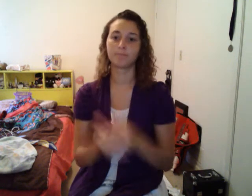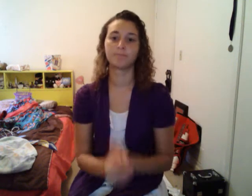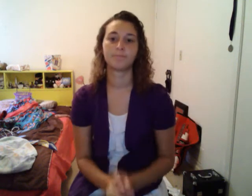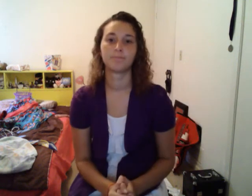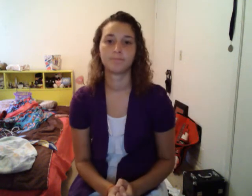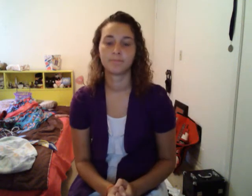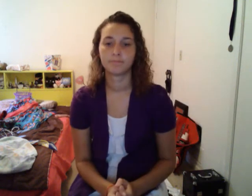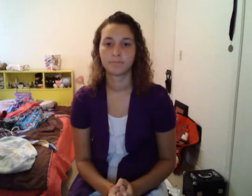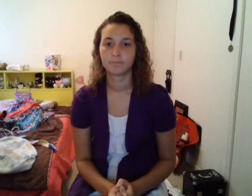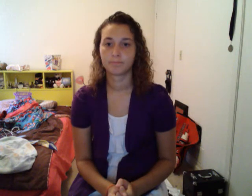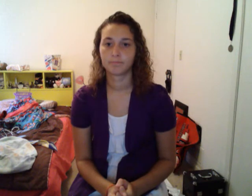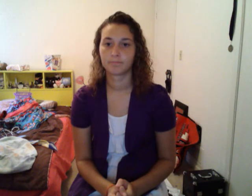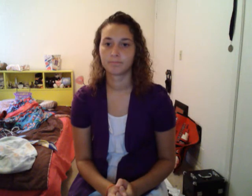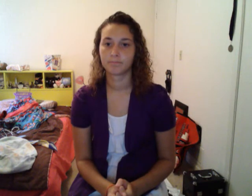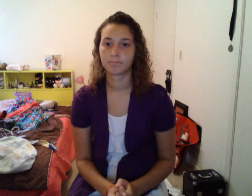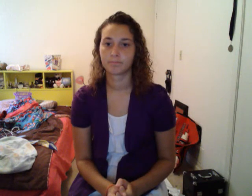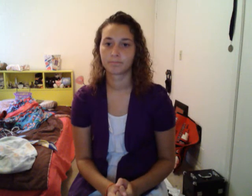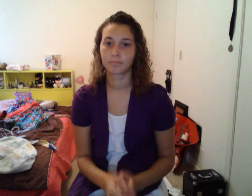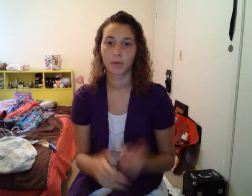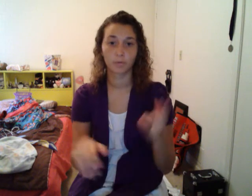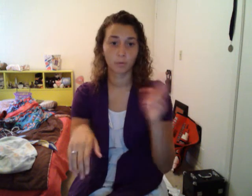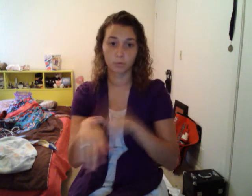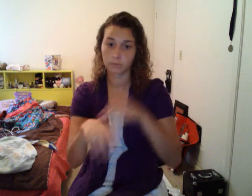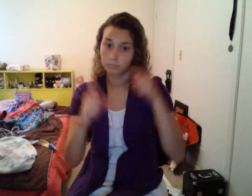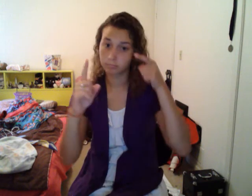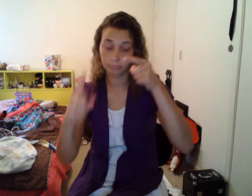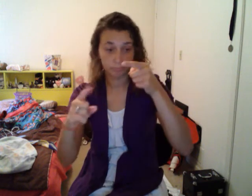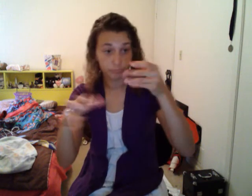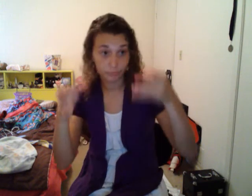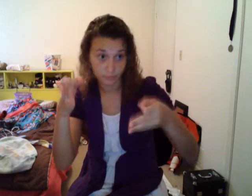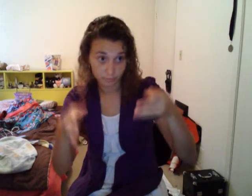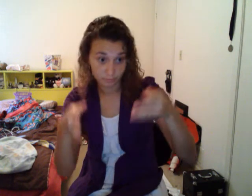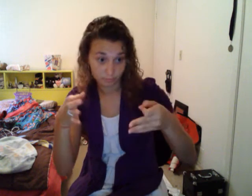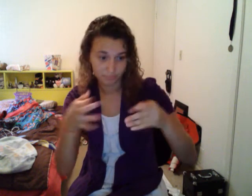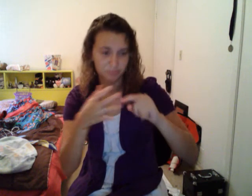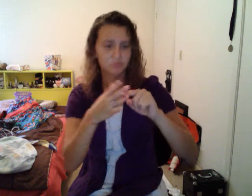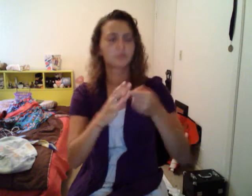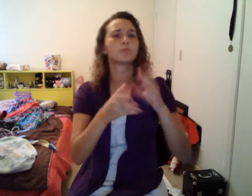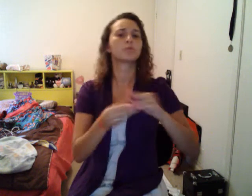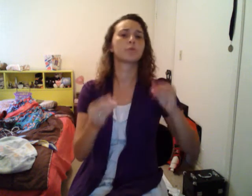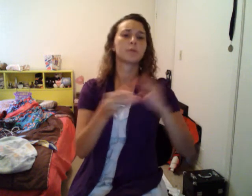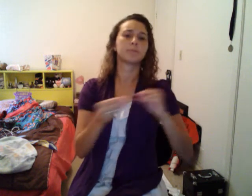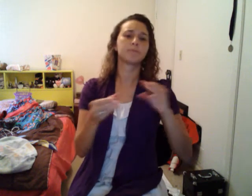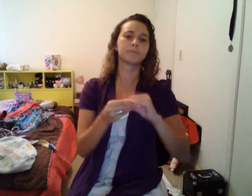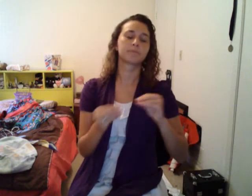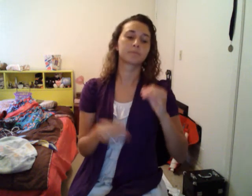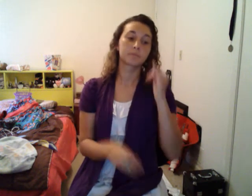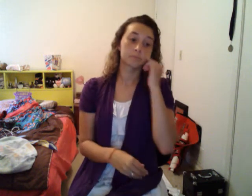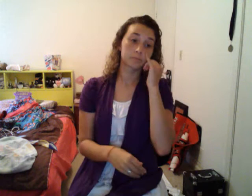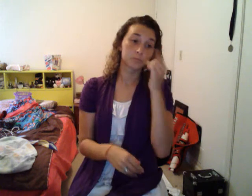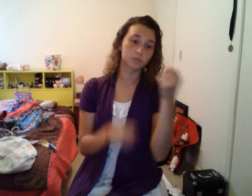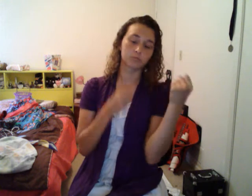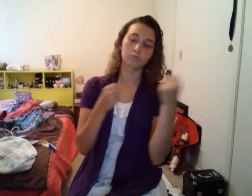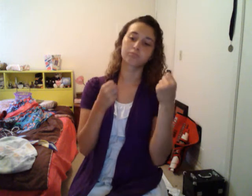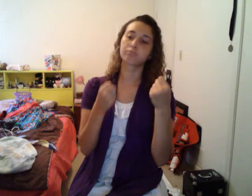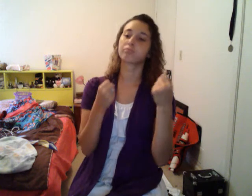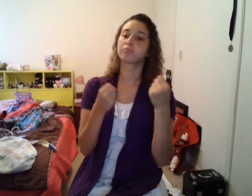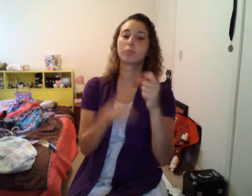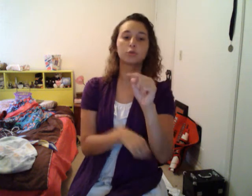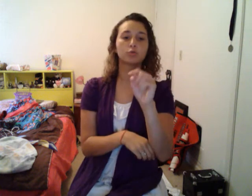This is a course about justice, and we begin with a story. Suppose you're the driver of a trolley car, and your trolley car is